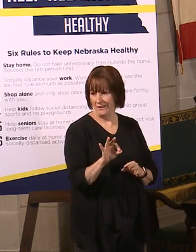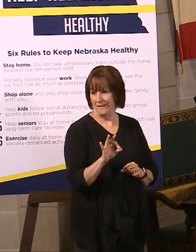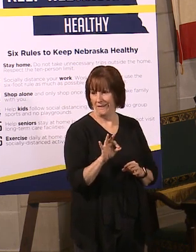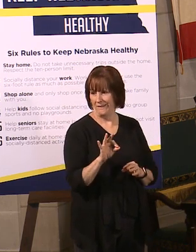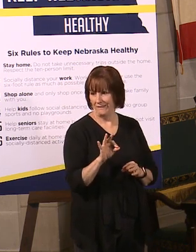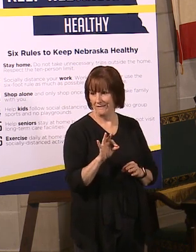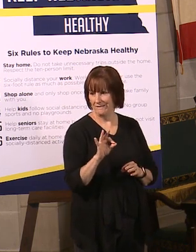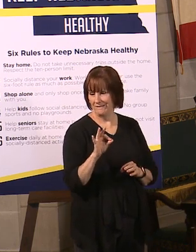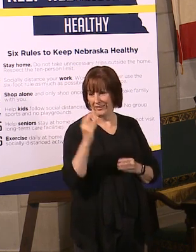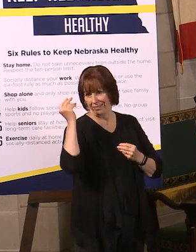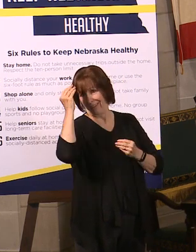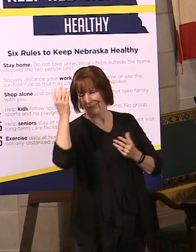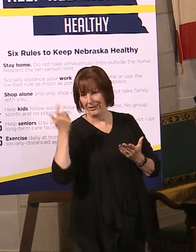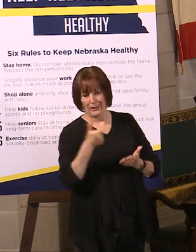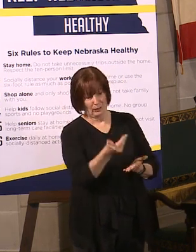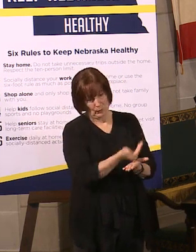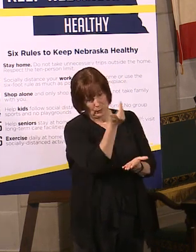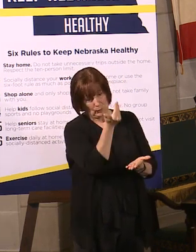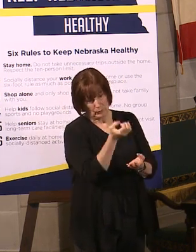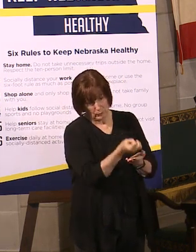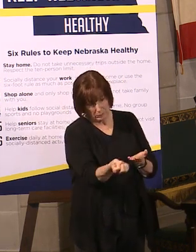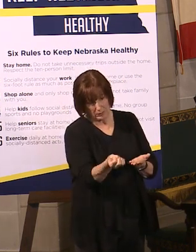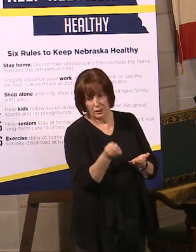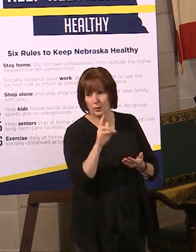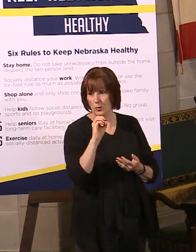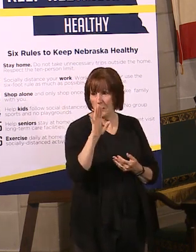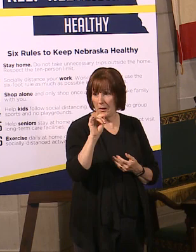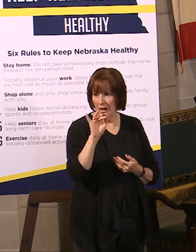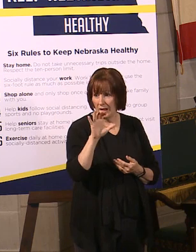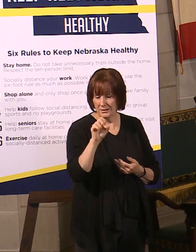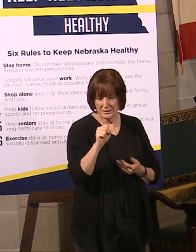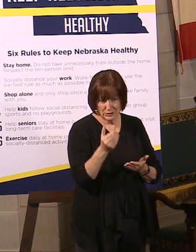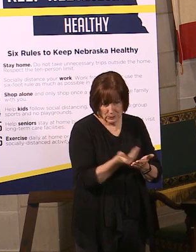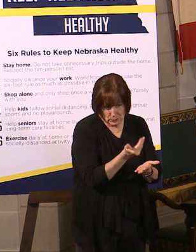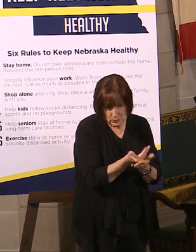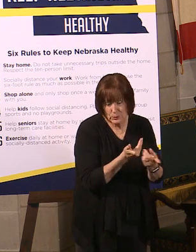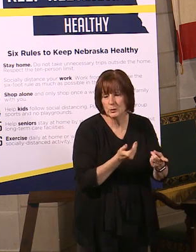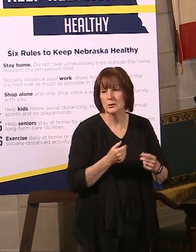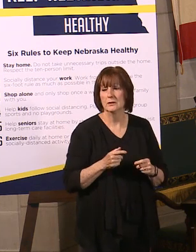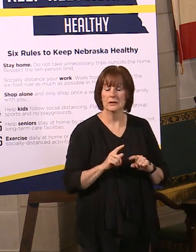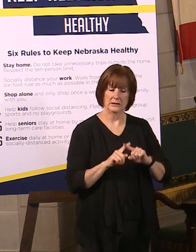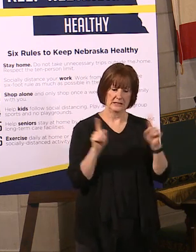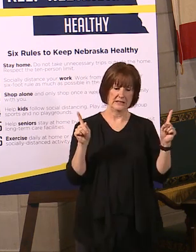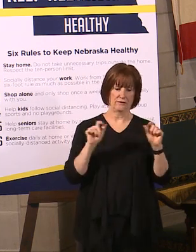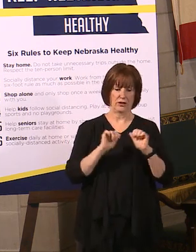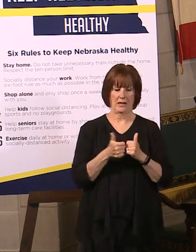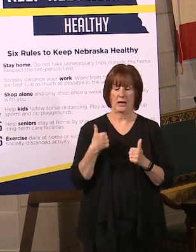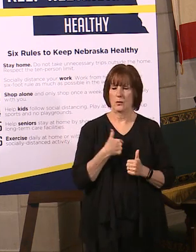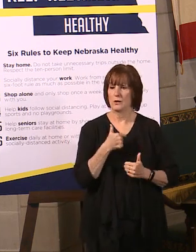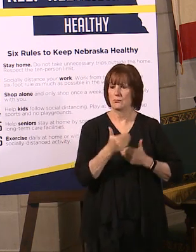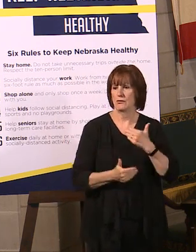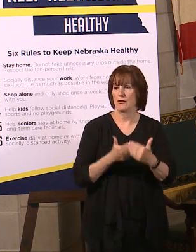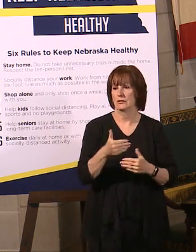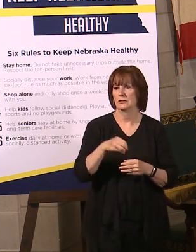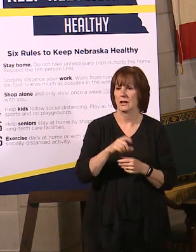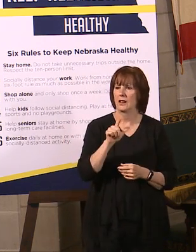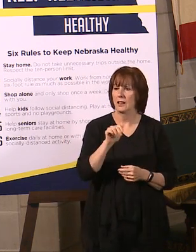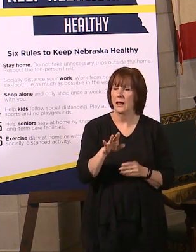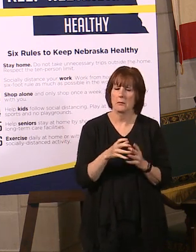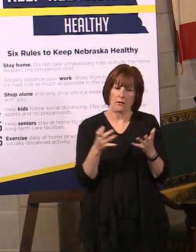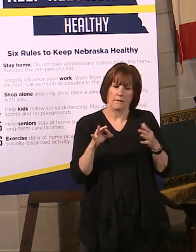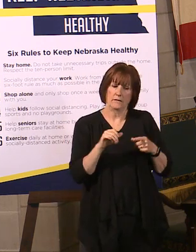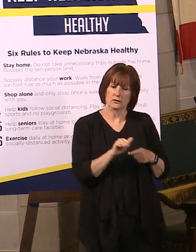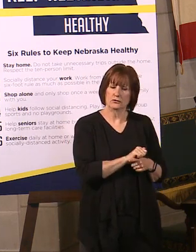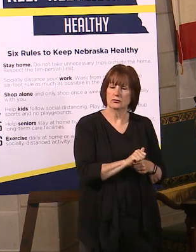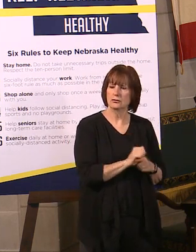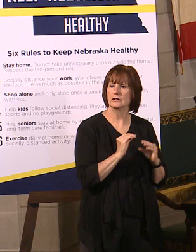This is new equipment. The robotics are new. So it's really a whole different way of processing those tests in the lab, and a lot of training that's been going